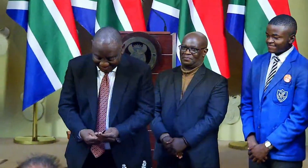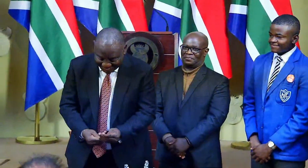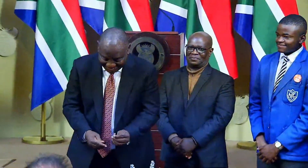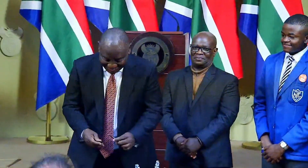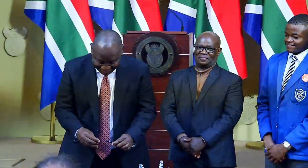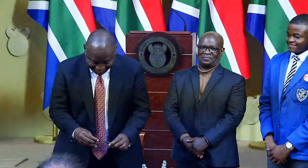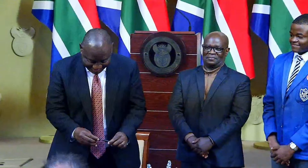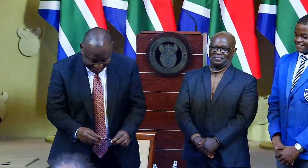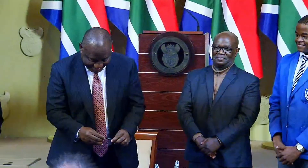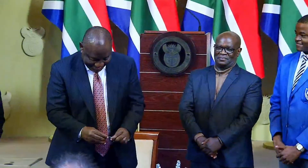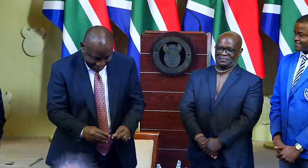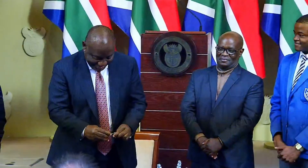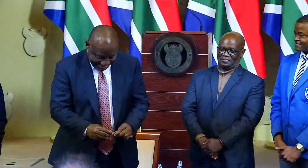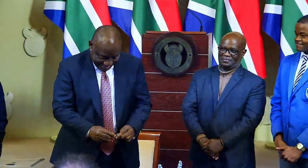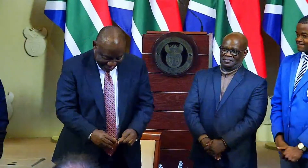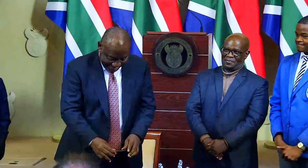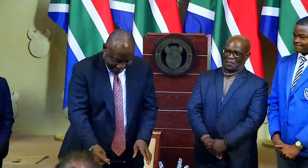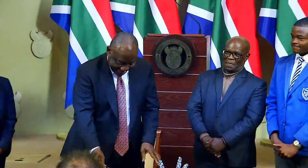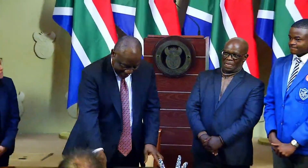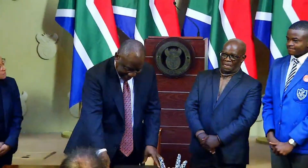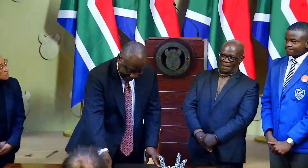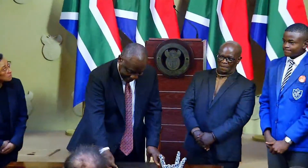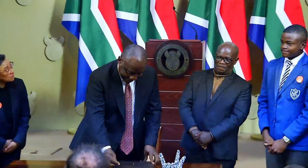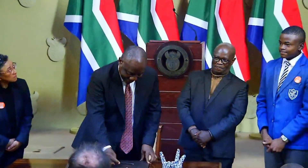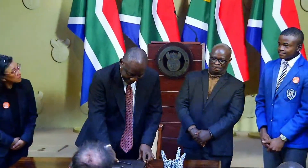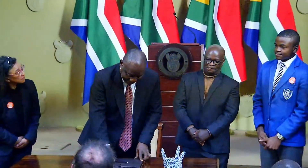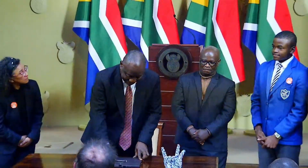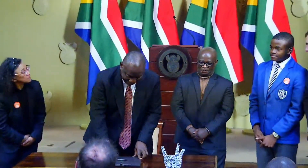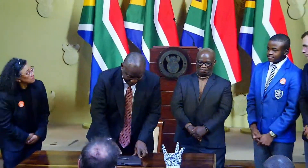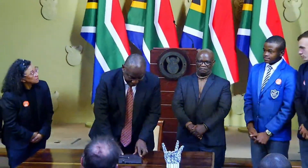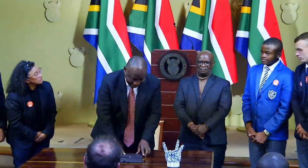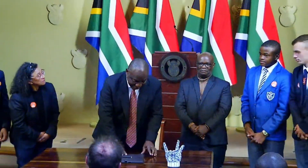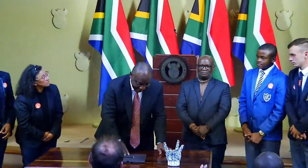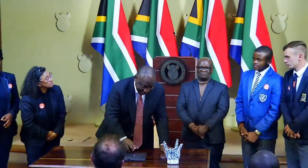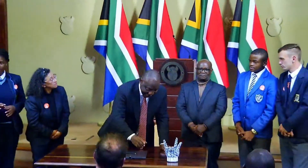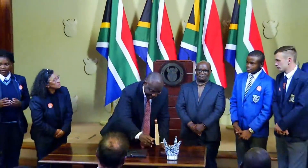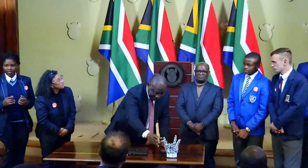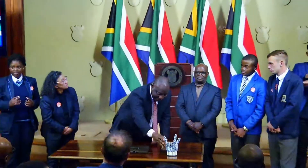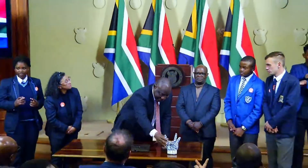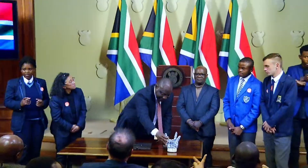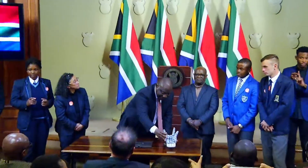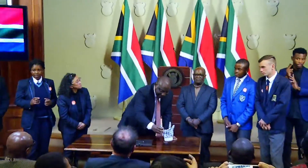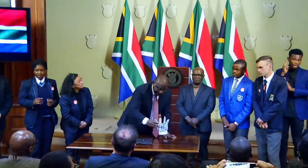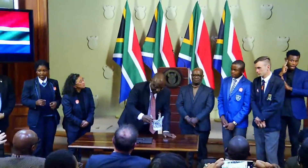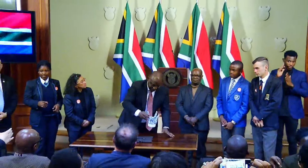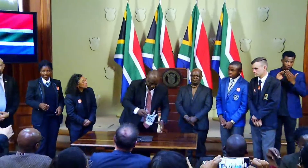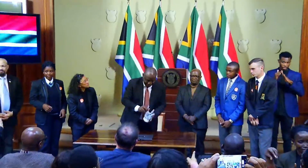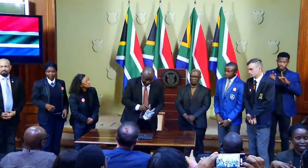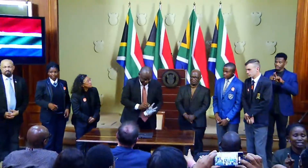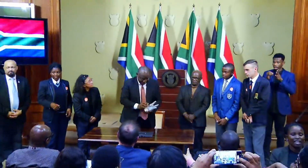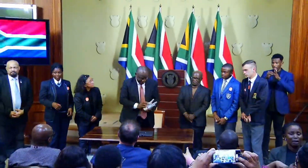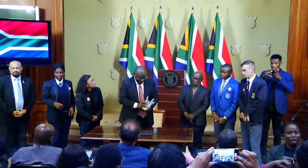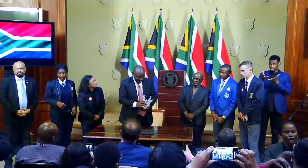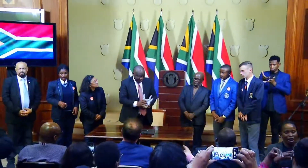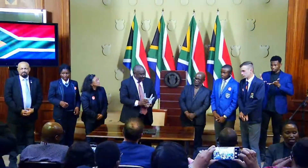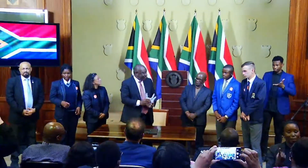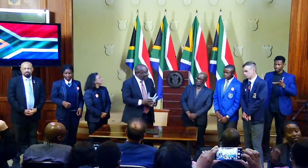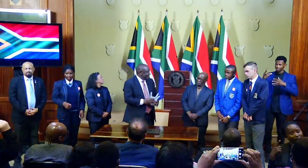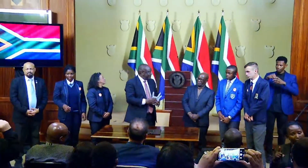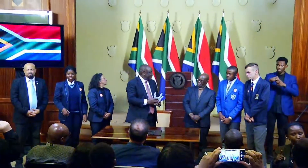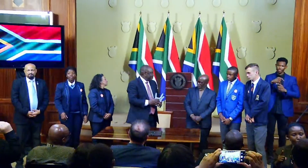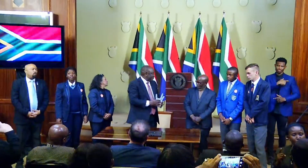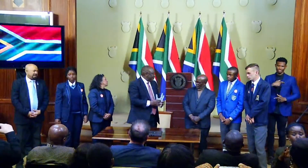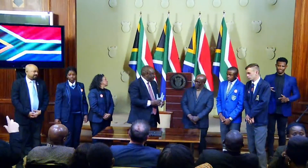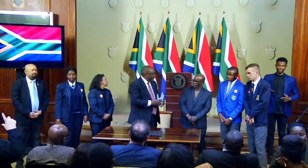deputy ministers, as well as our stakeholders from the deaf community, as well as the learners, to join the